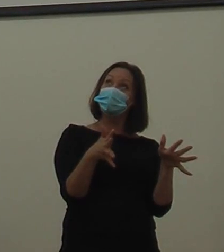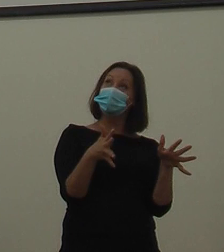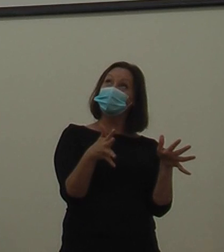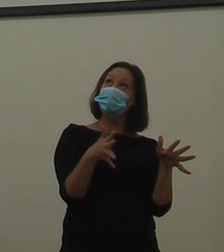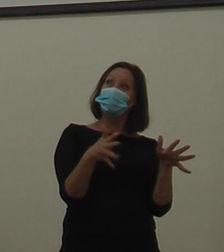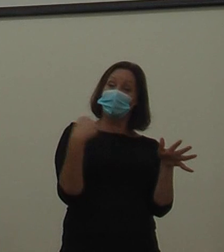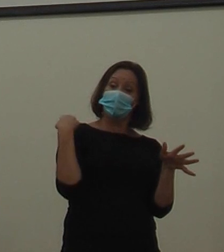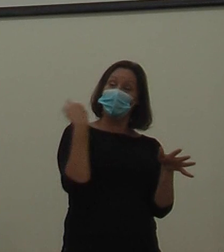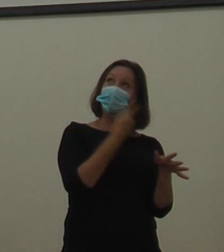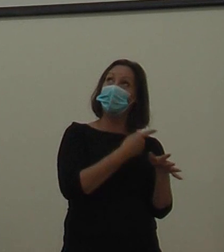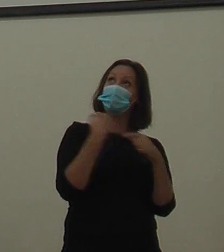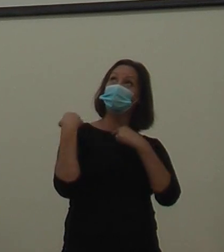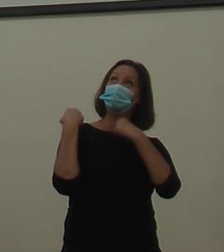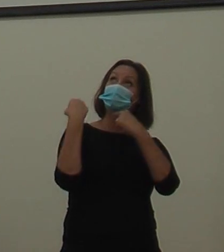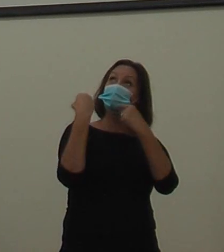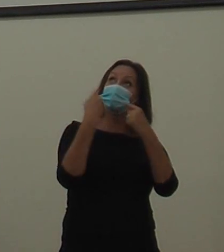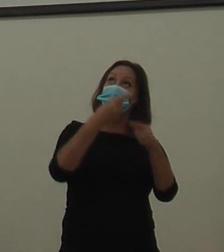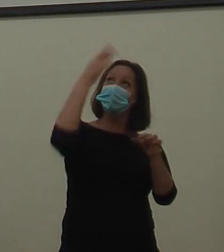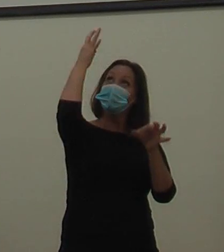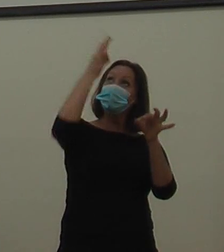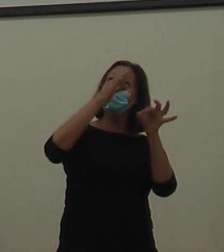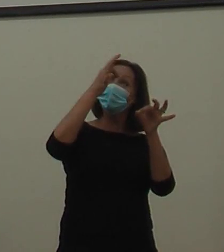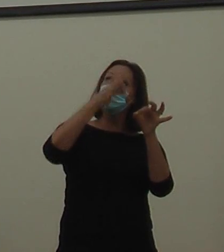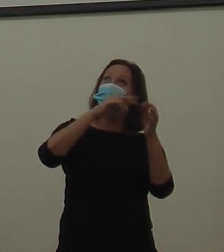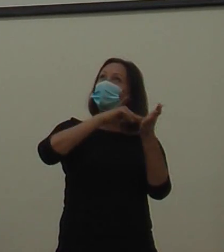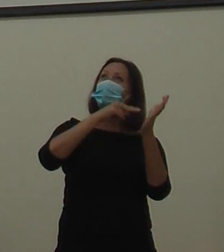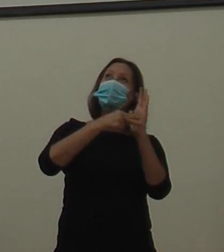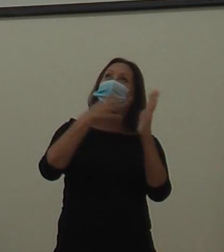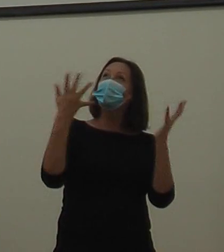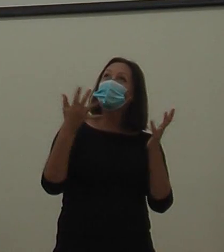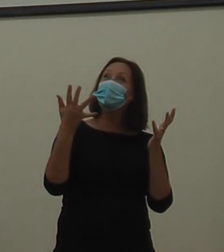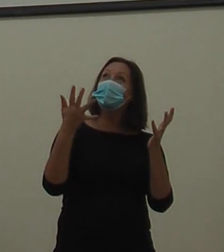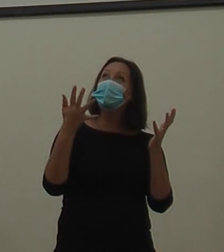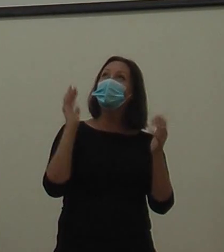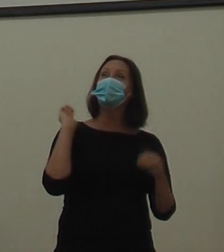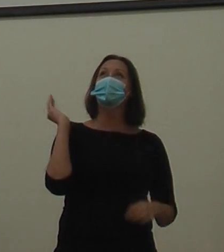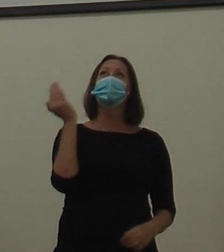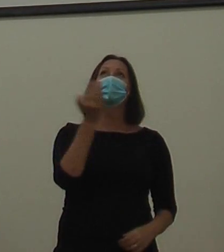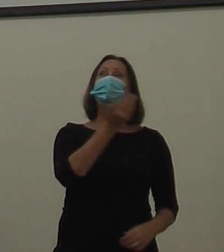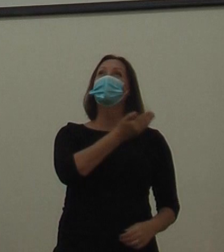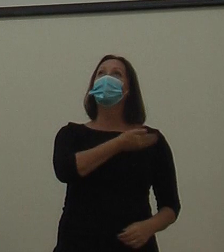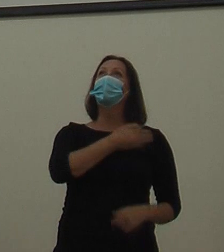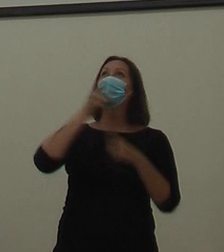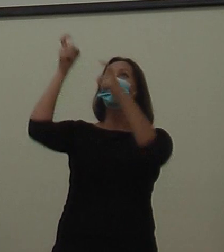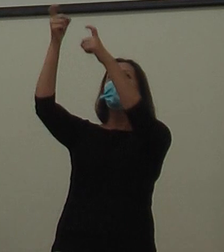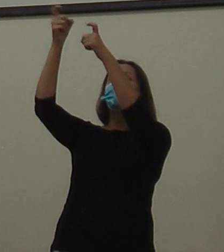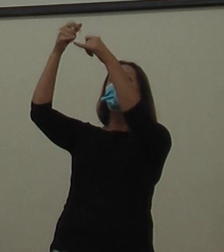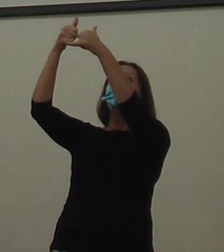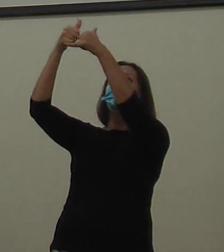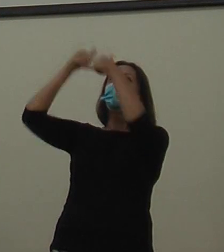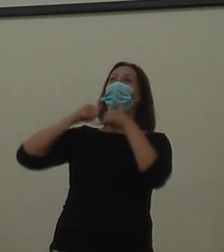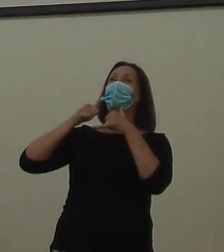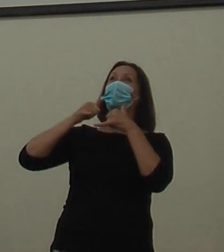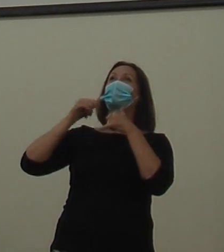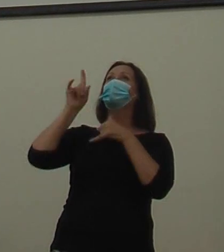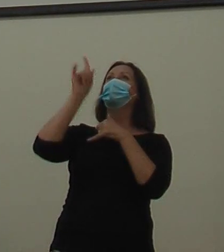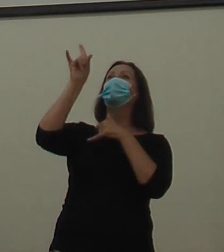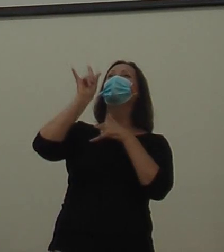faithful, our reward is eternal. Thank you this morning, Lord